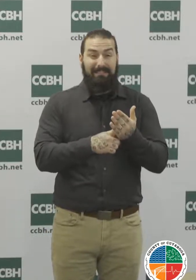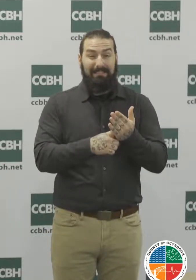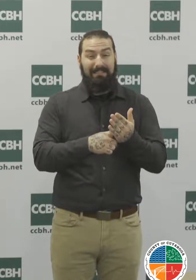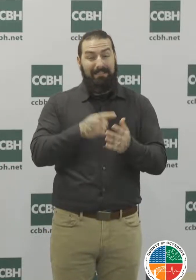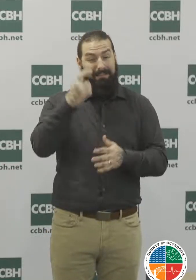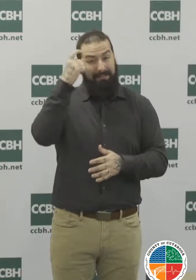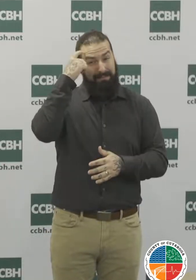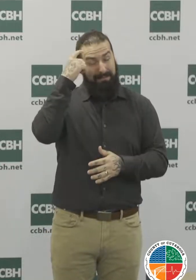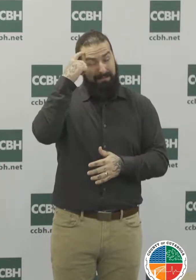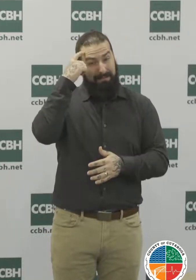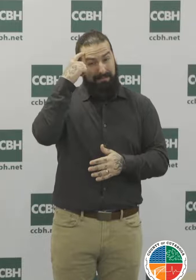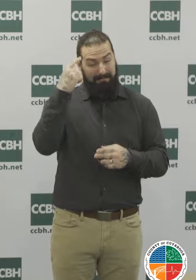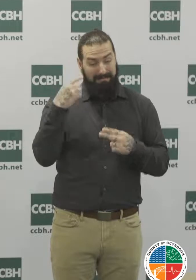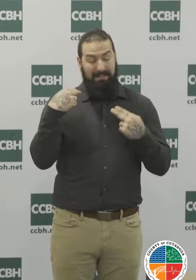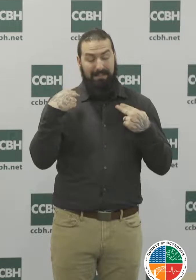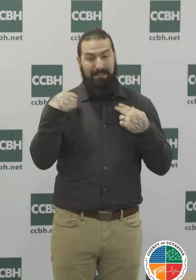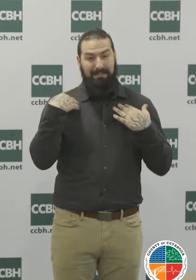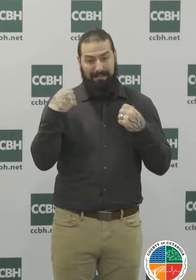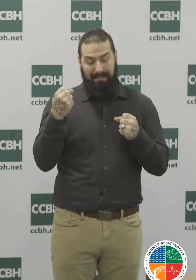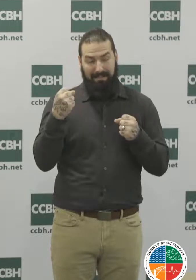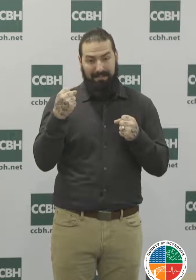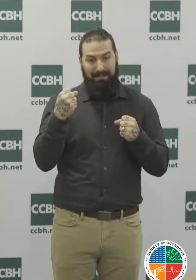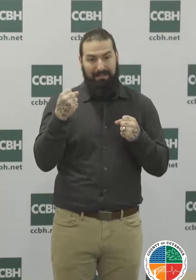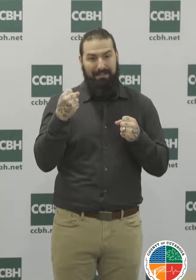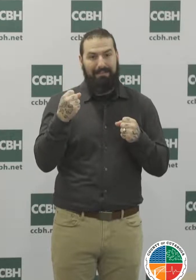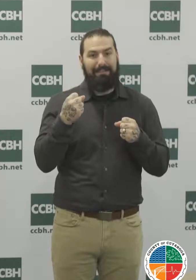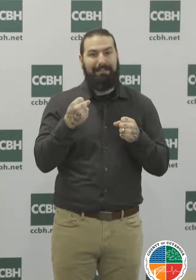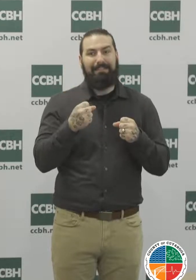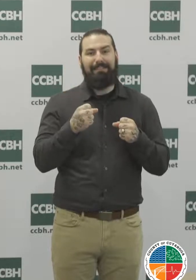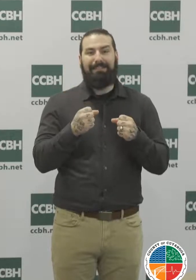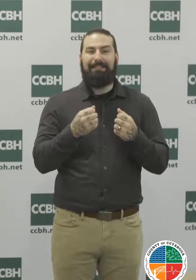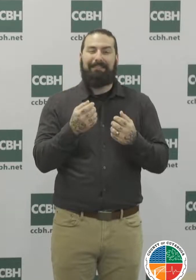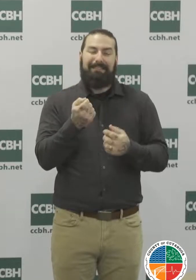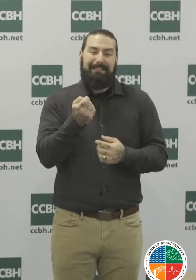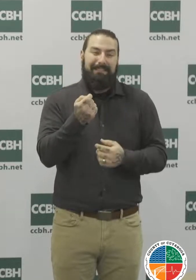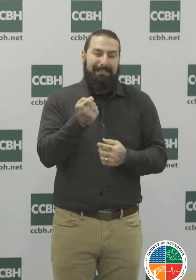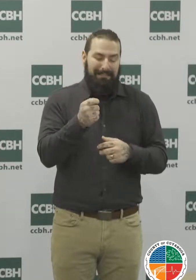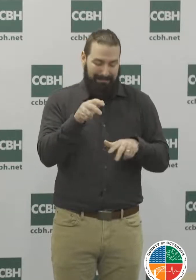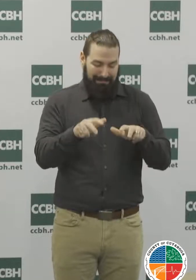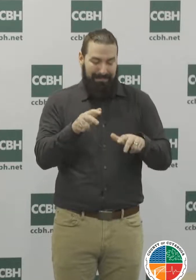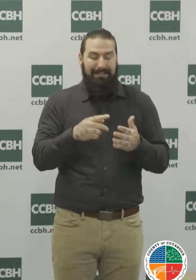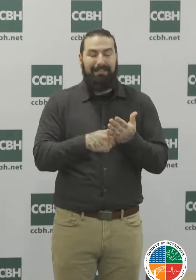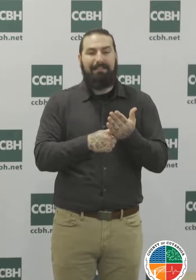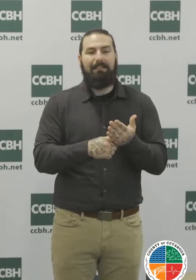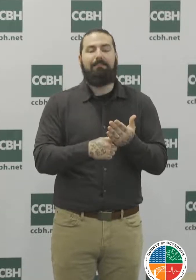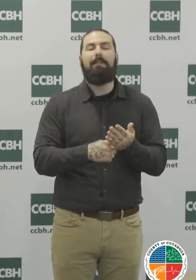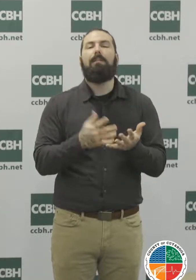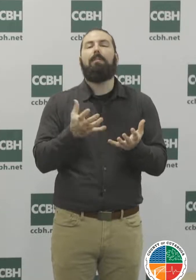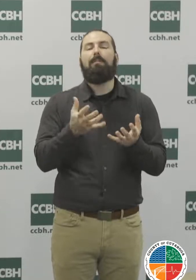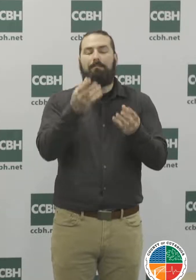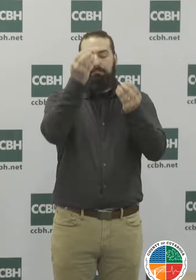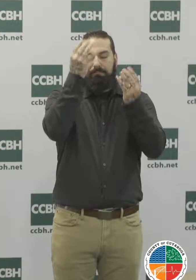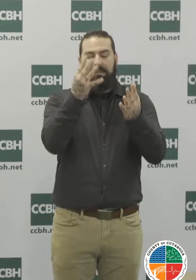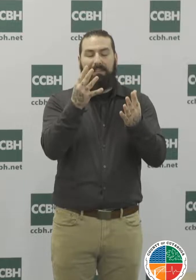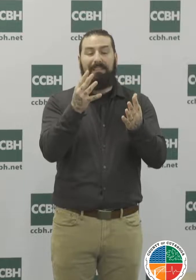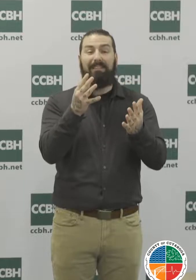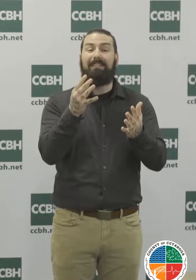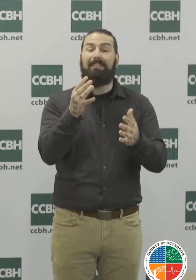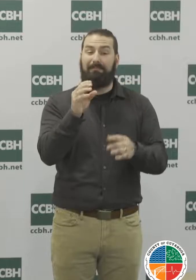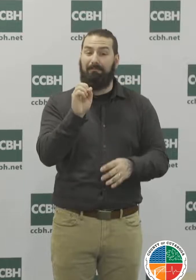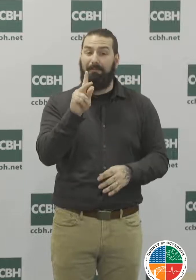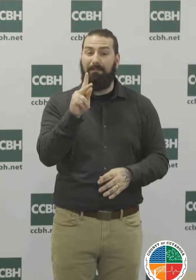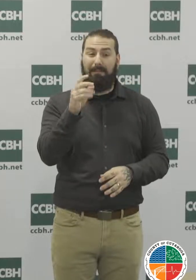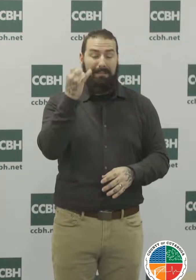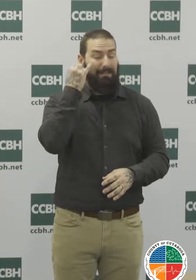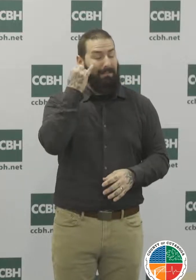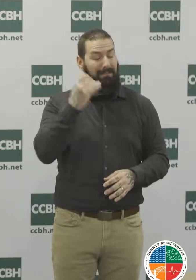today is that it is okay not to be okay. To feel the range of emotions from